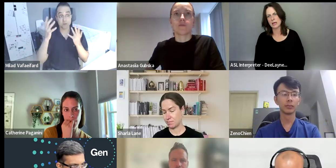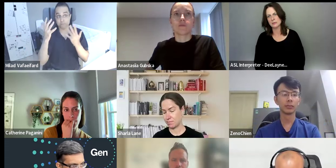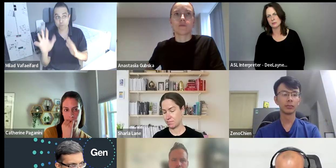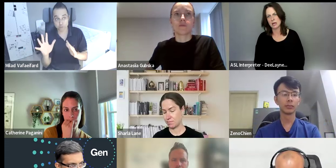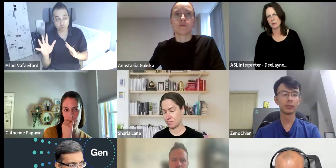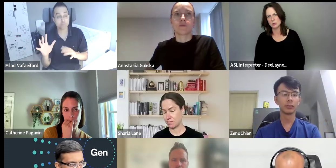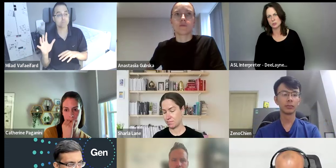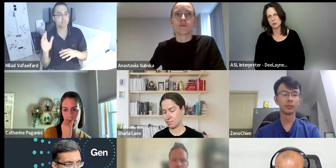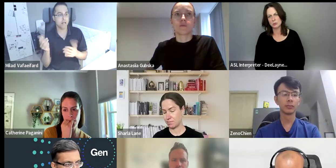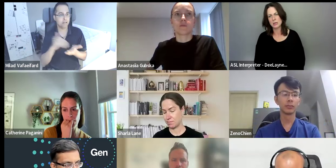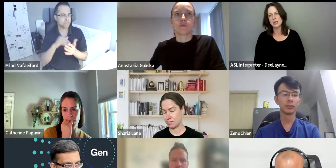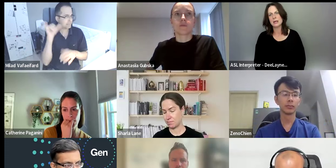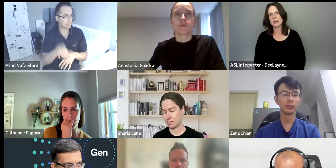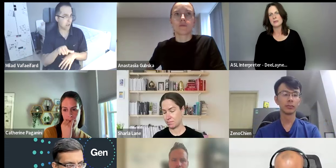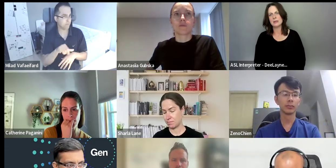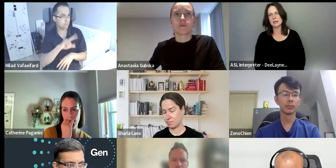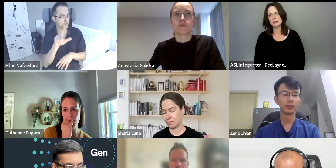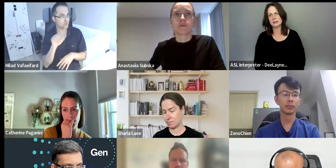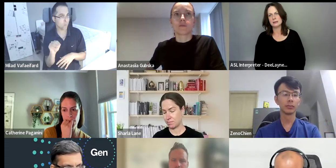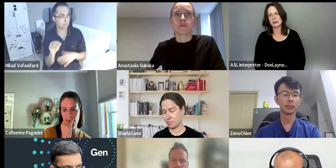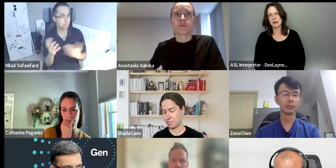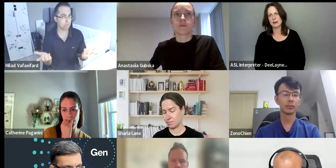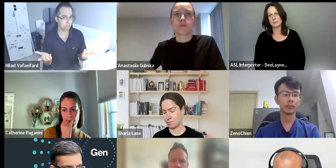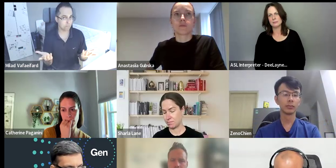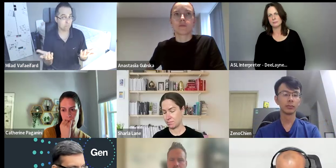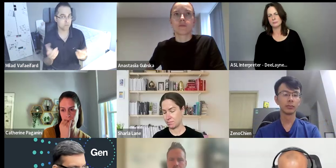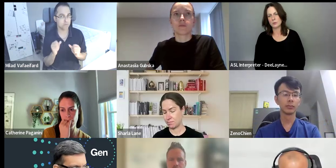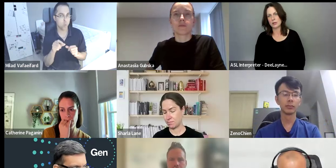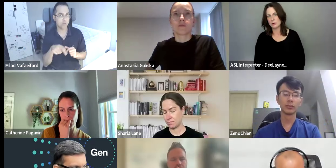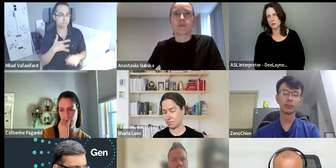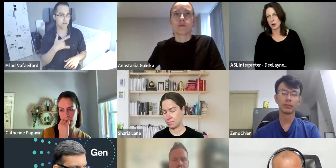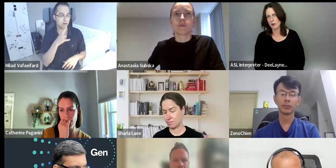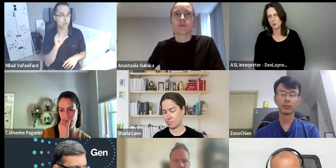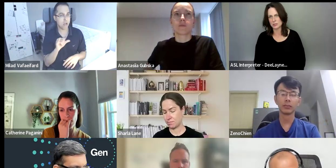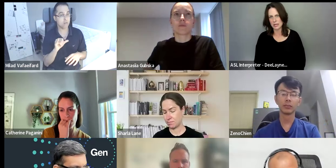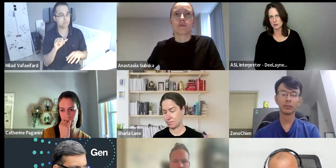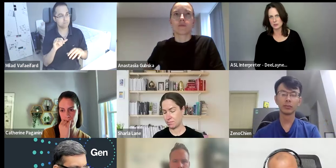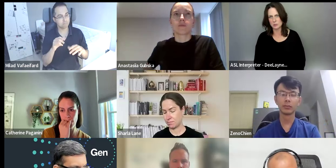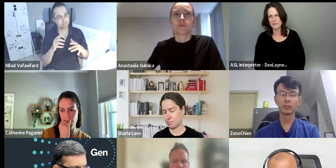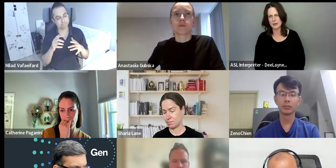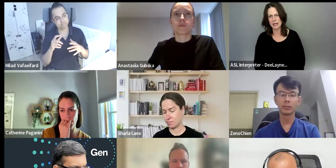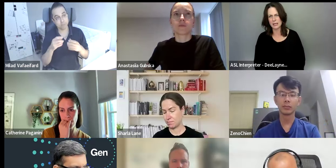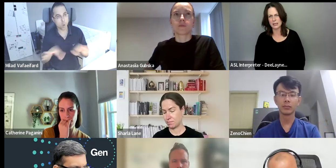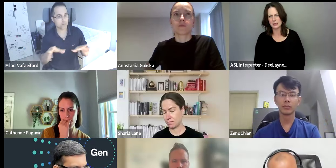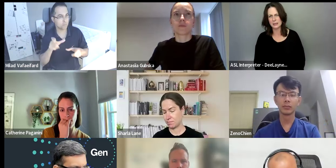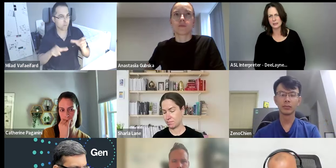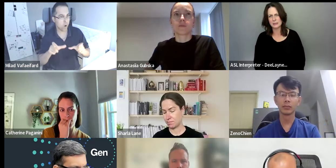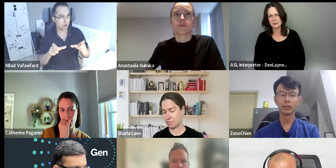it at the same time on YouTube. And then we could also, of course, stay on Zoom. But I feel